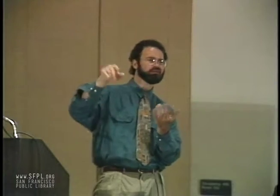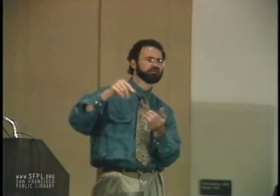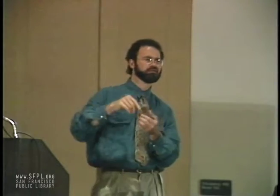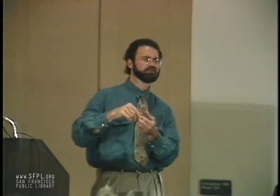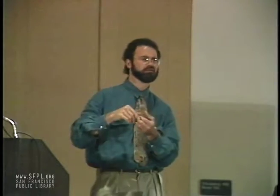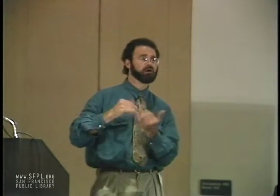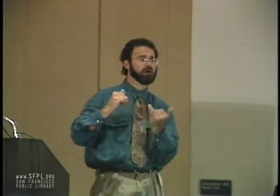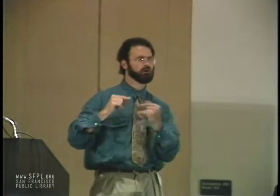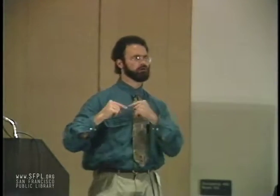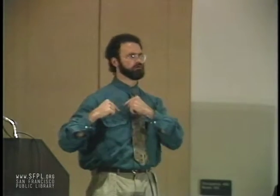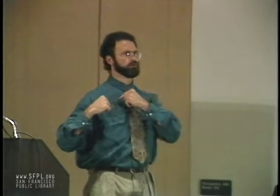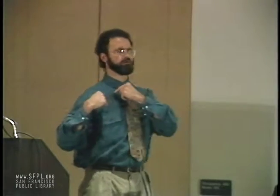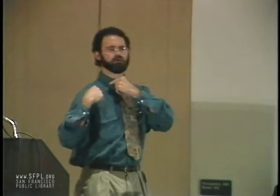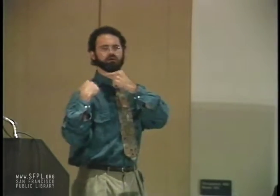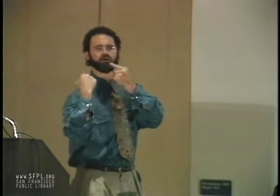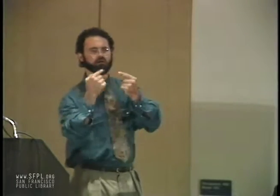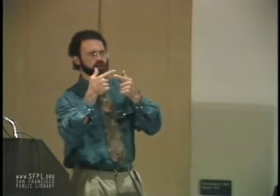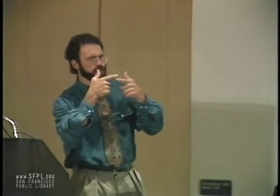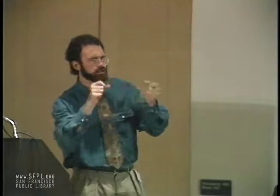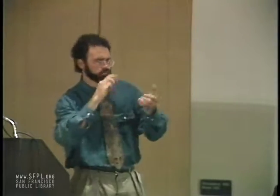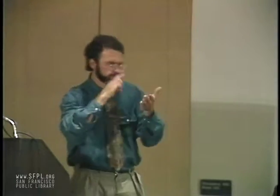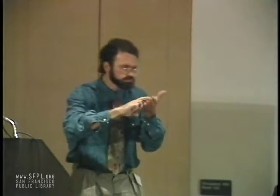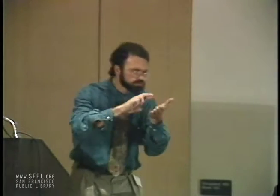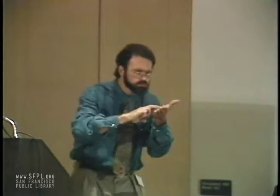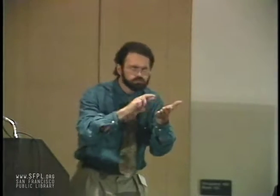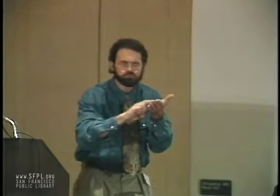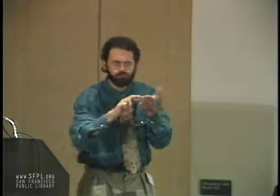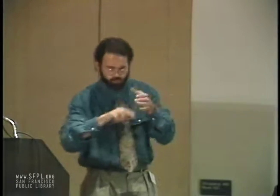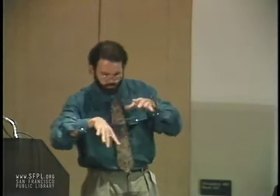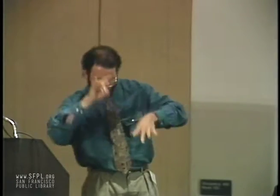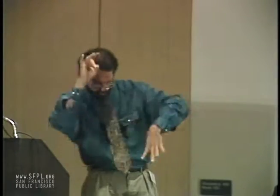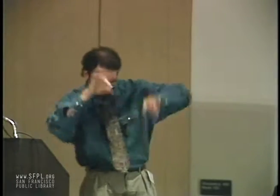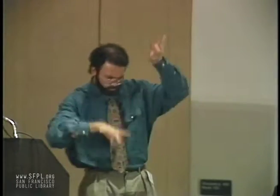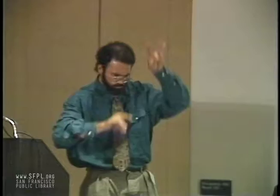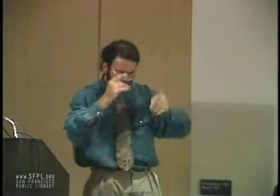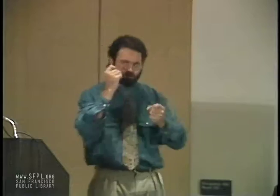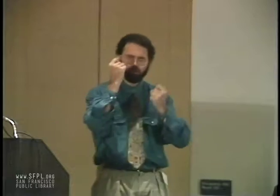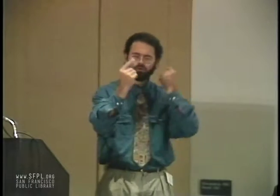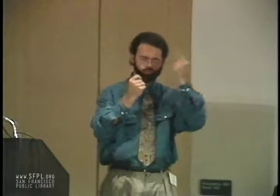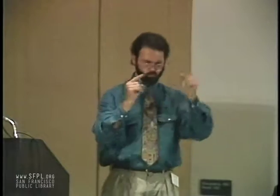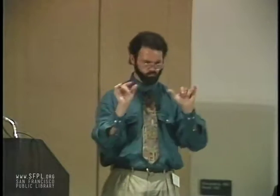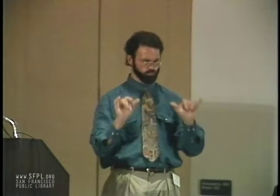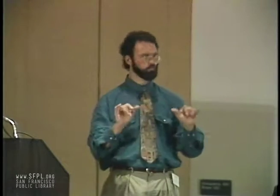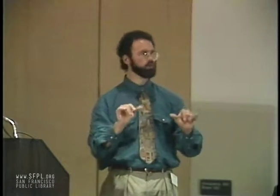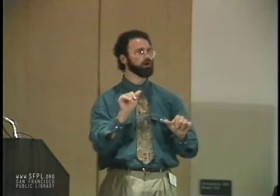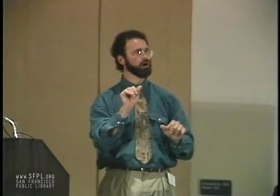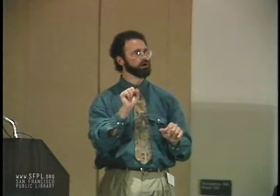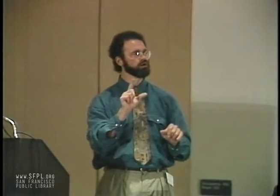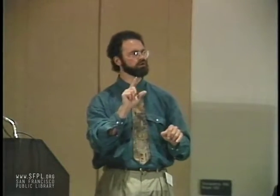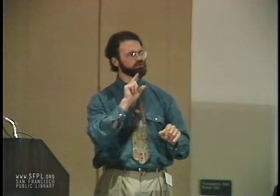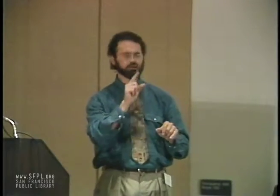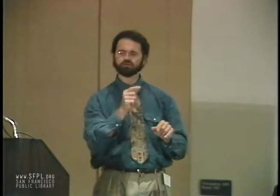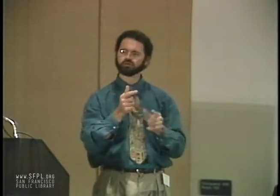about what they're seeing emerging. But now with the linguistic research and study and the findings that have come